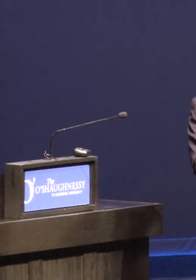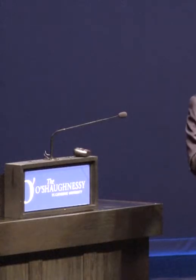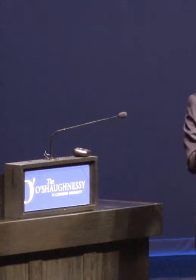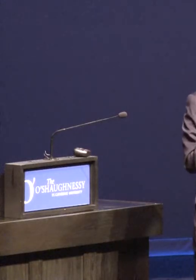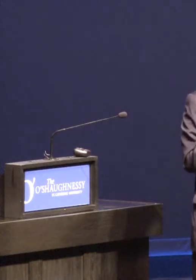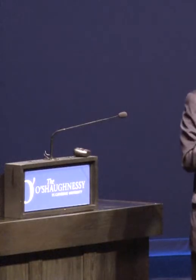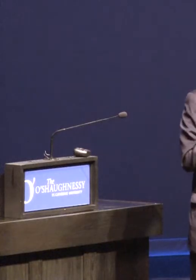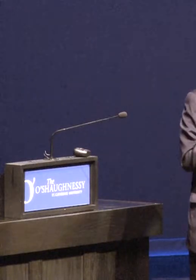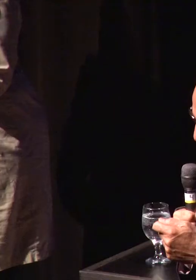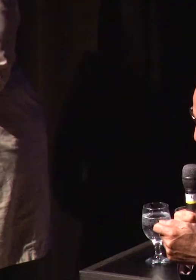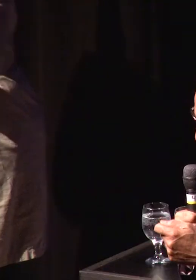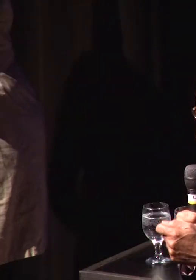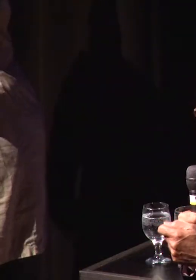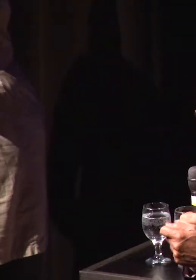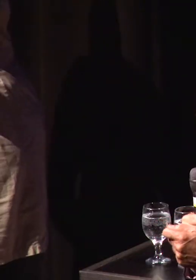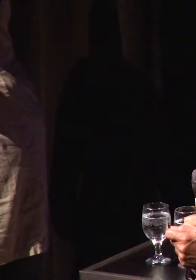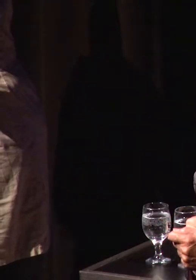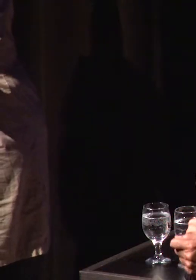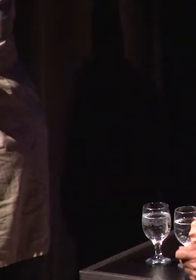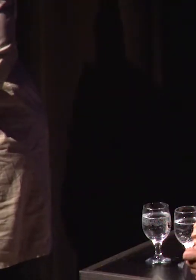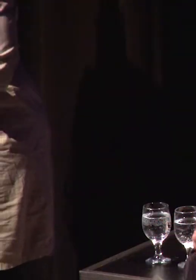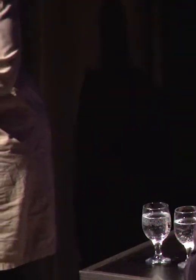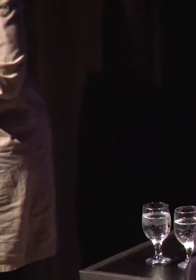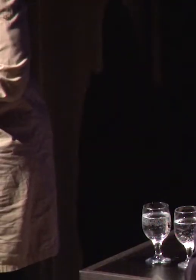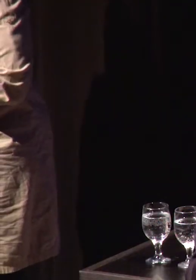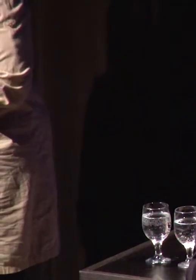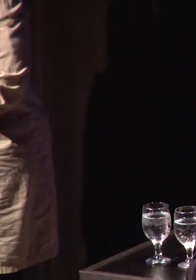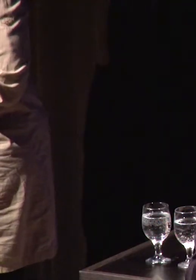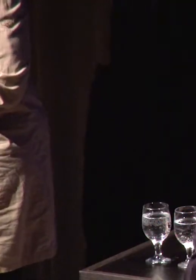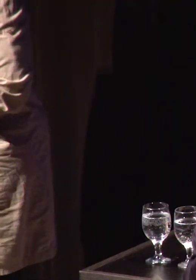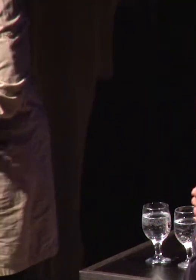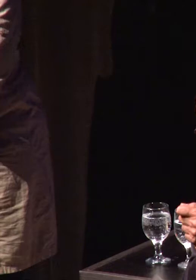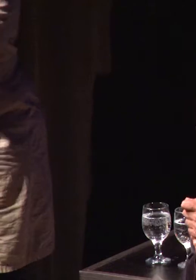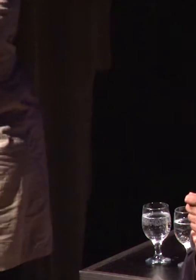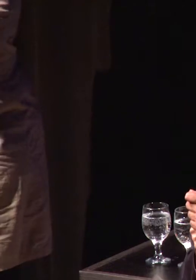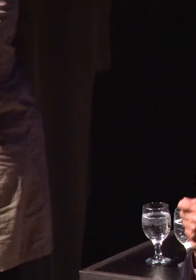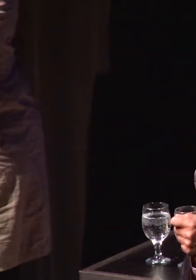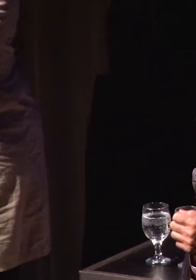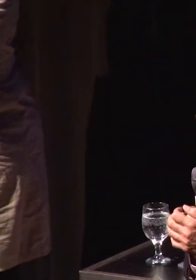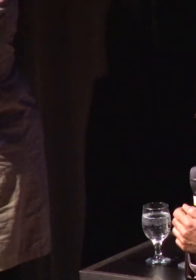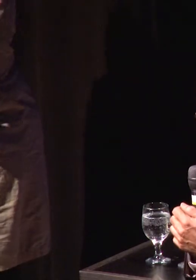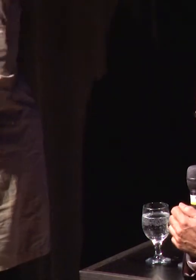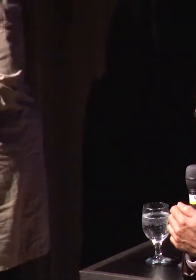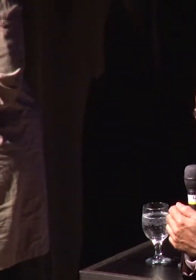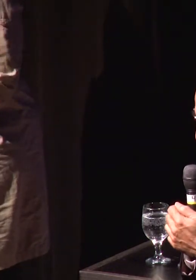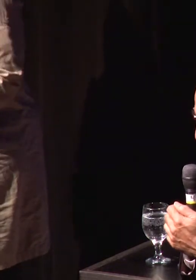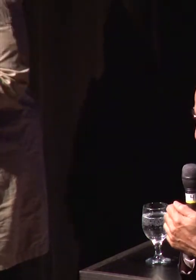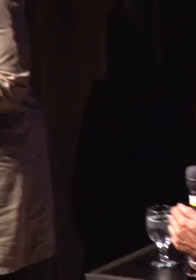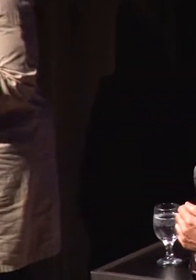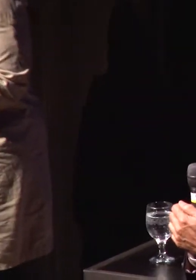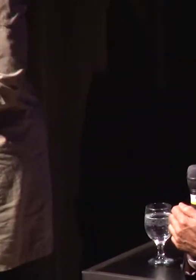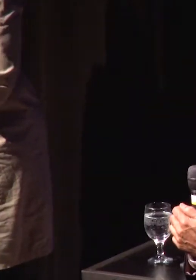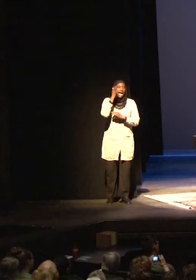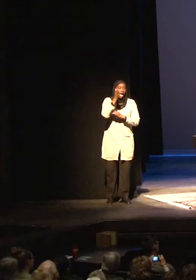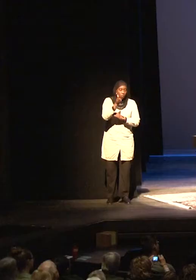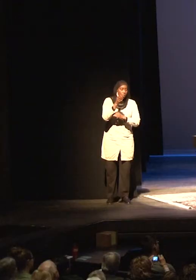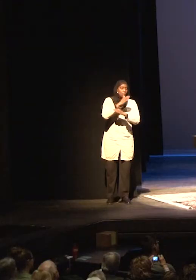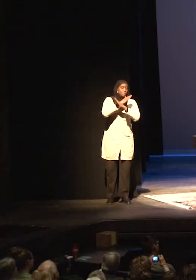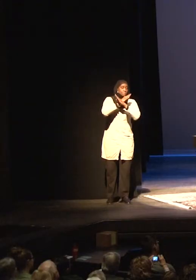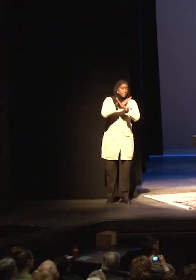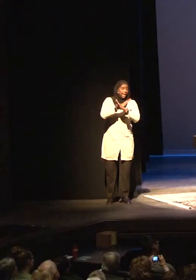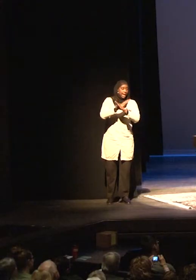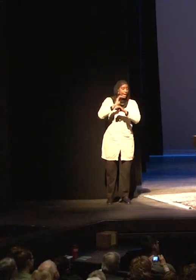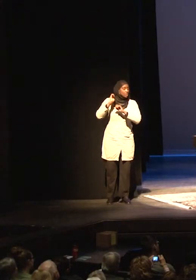away all Hispanic Americans. The judges are not partial.